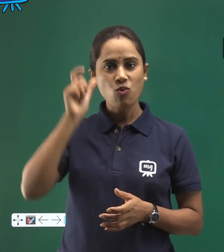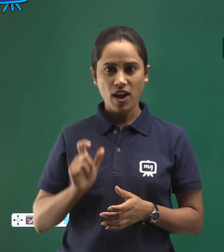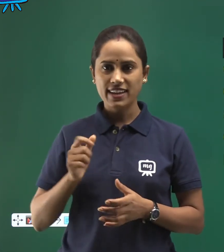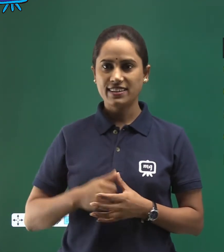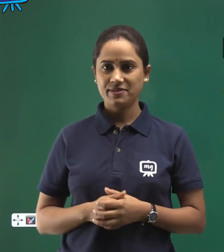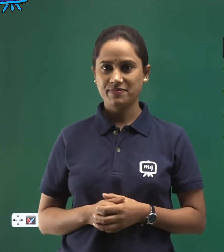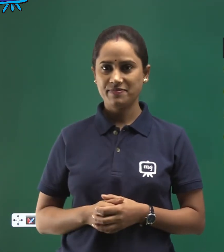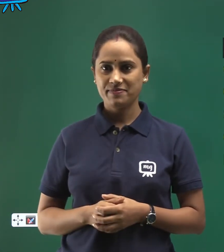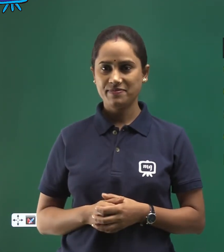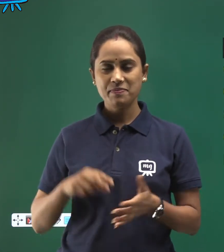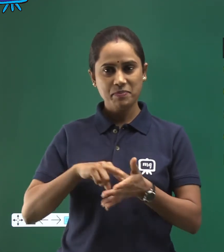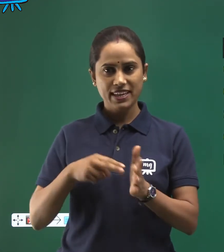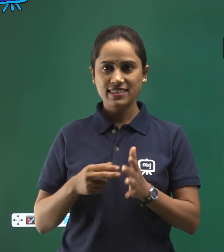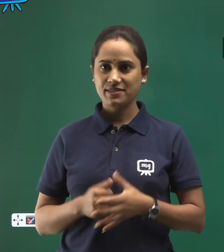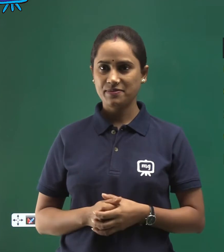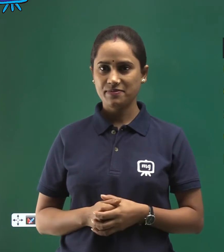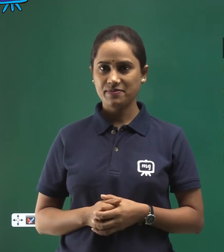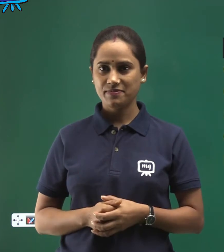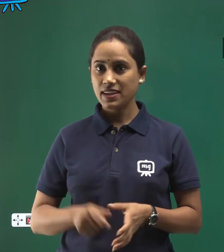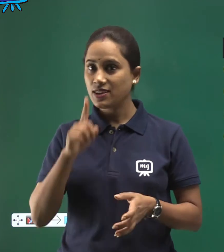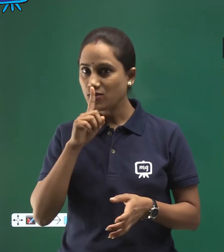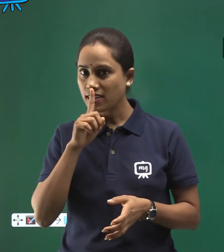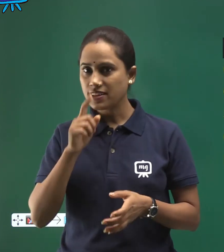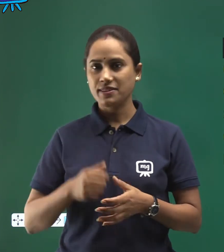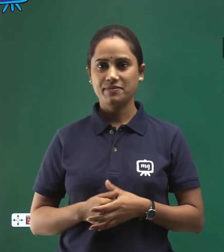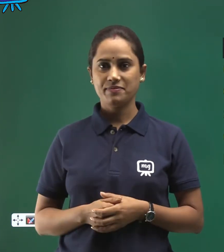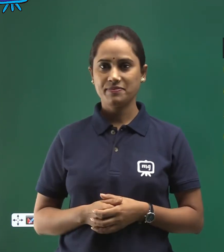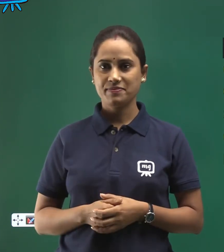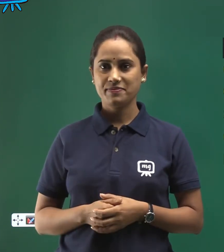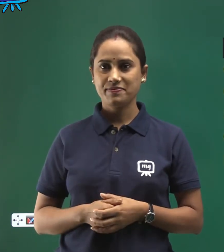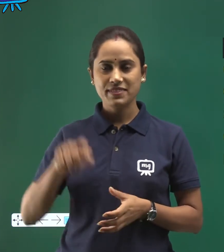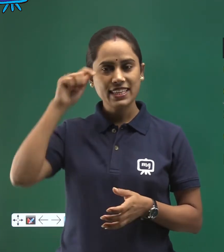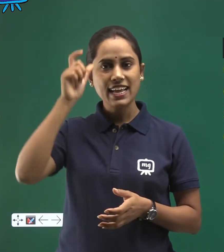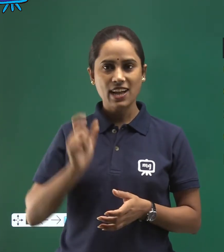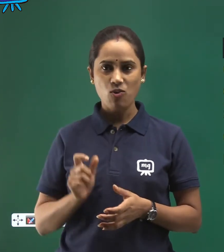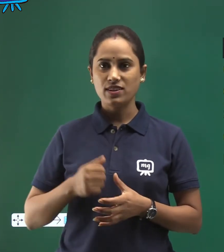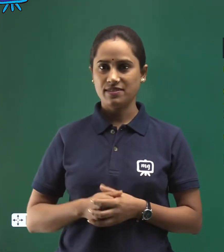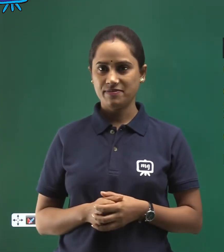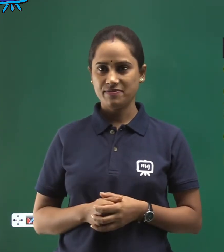Quiet means shanti. Count,